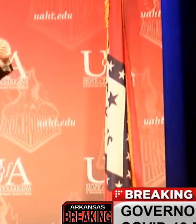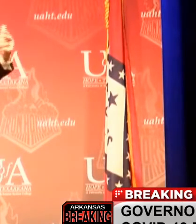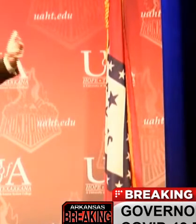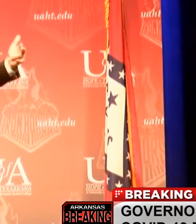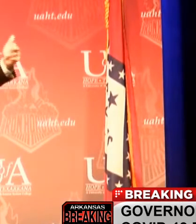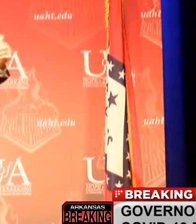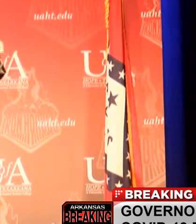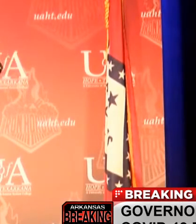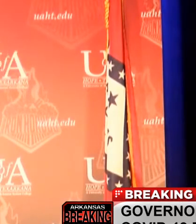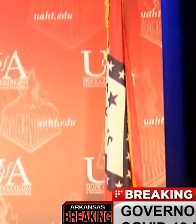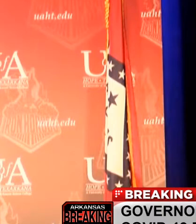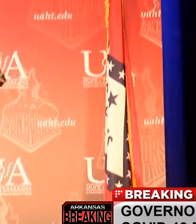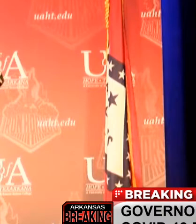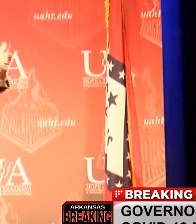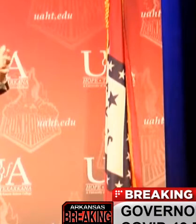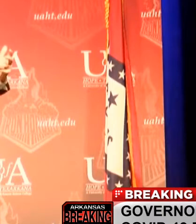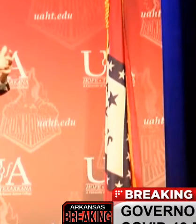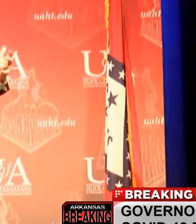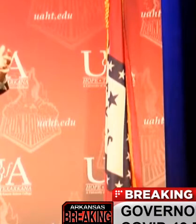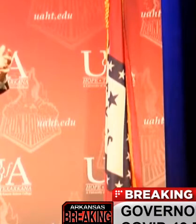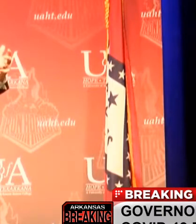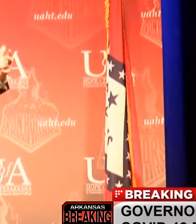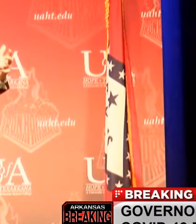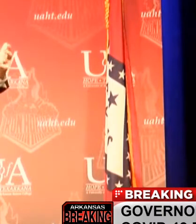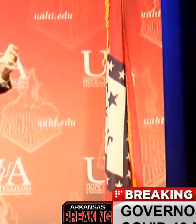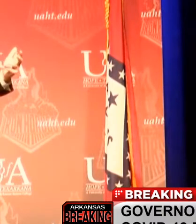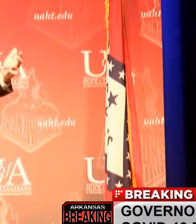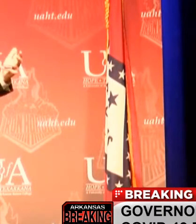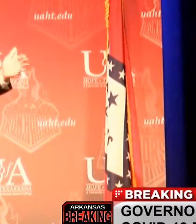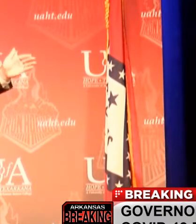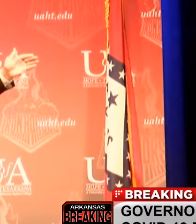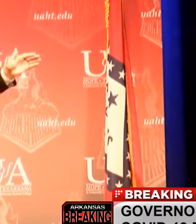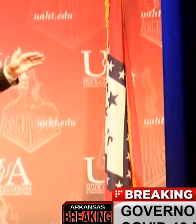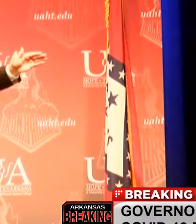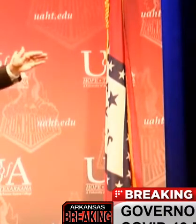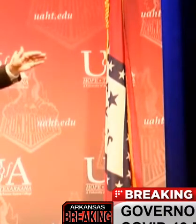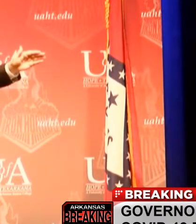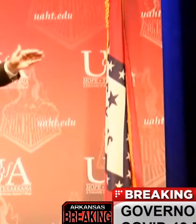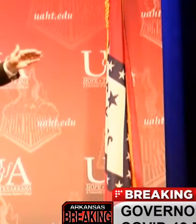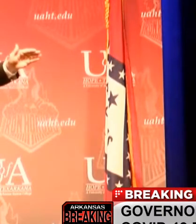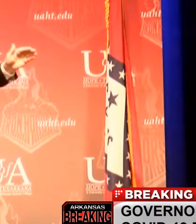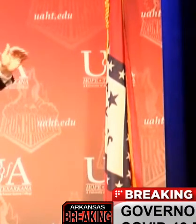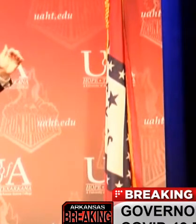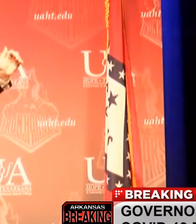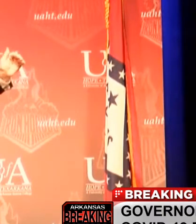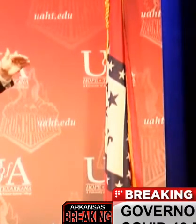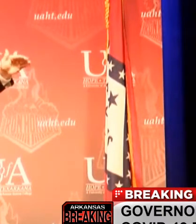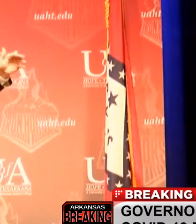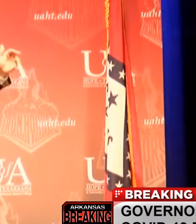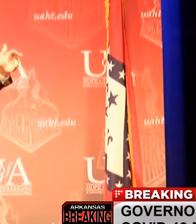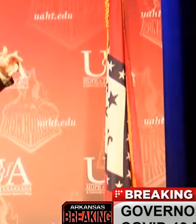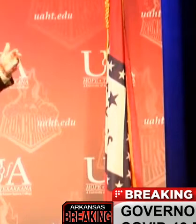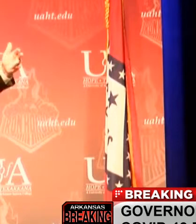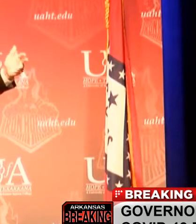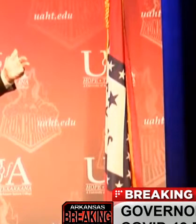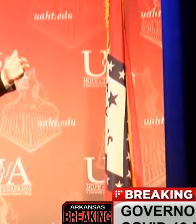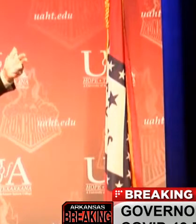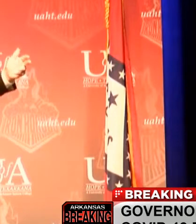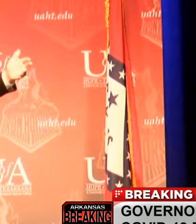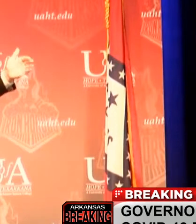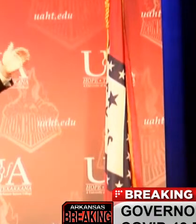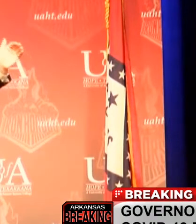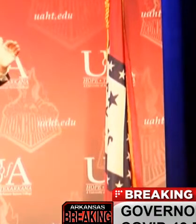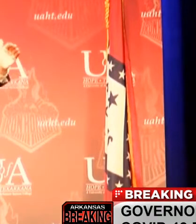and I've mentioned that we want to control our destiny in terms of testing, and you can see the reliability of our Department of